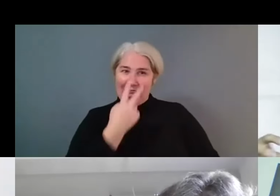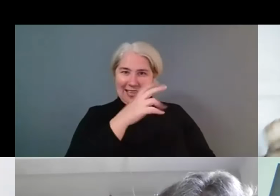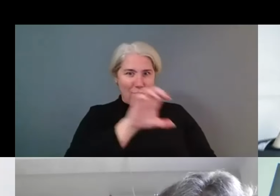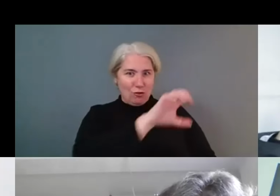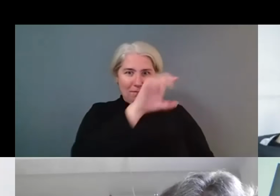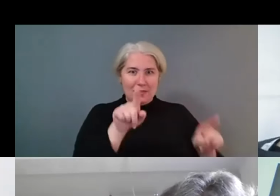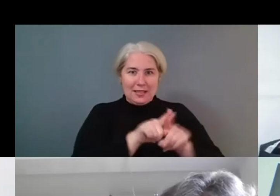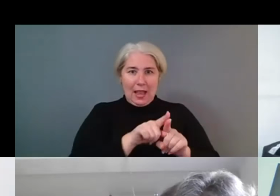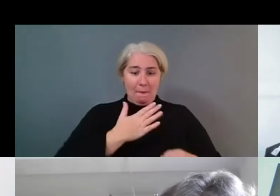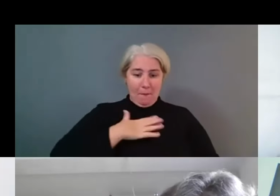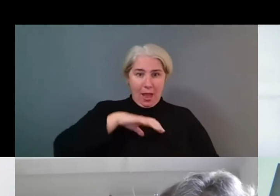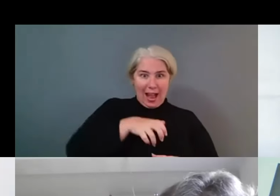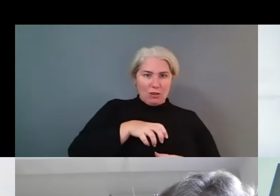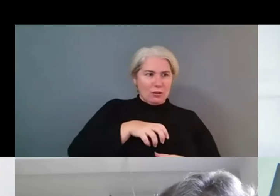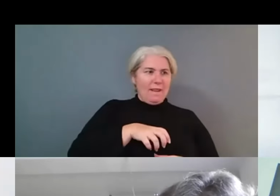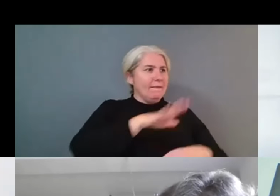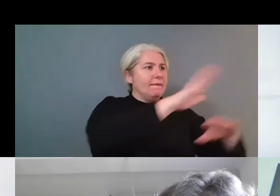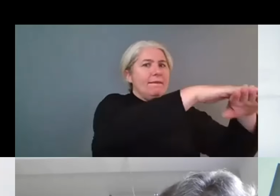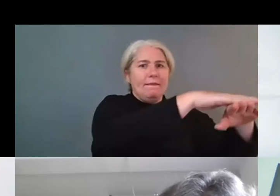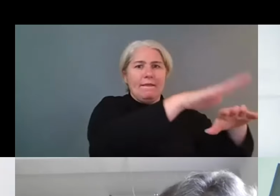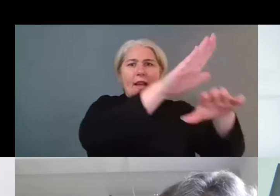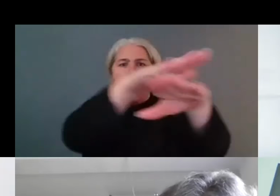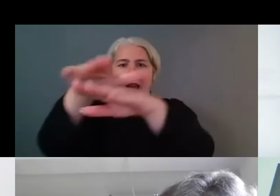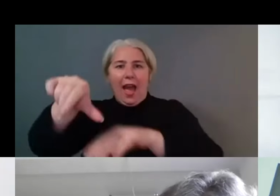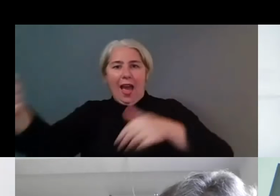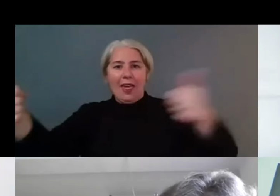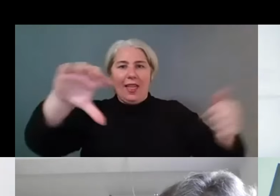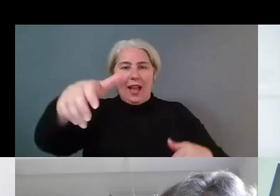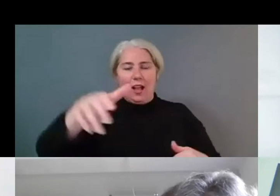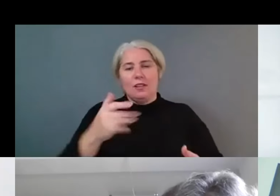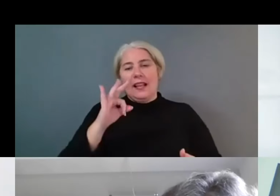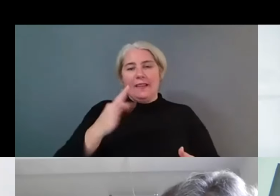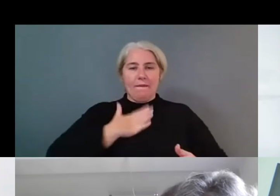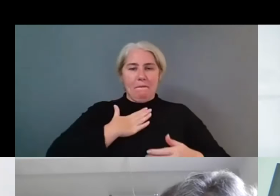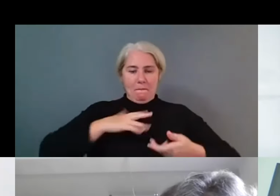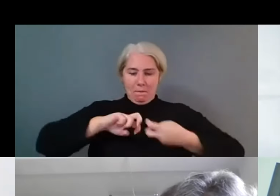in other countries where somebody has a problem they want to